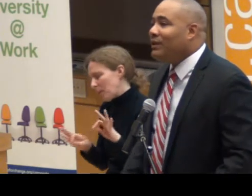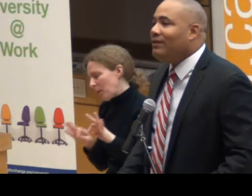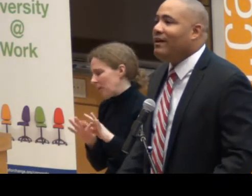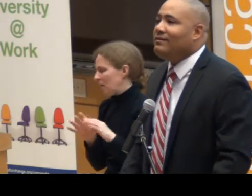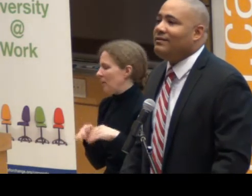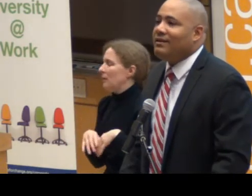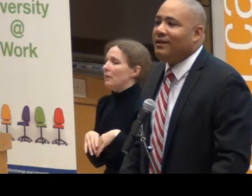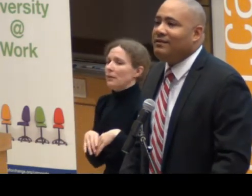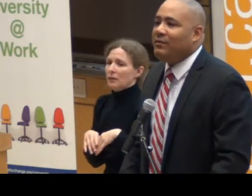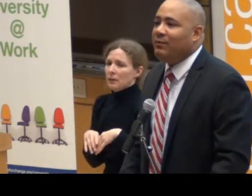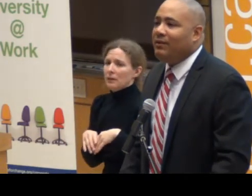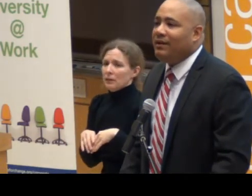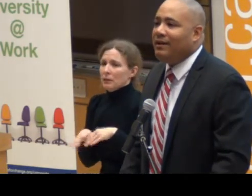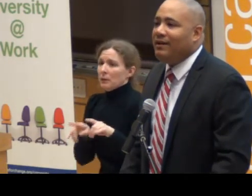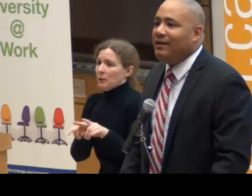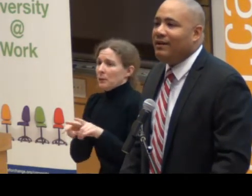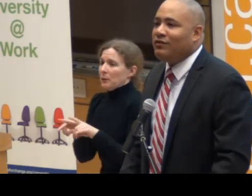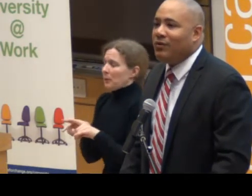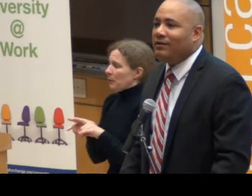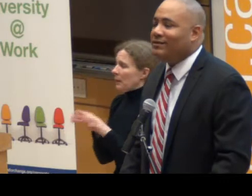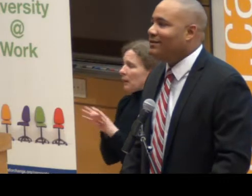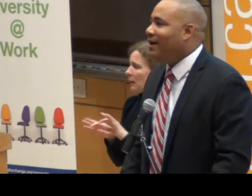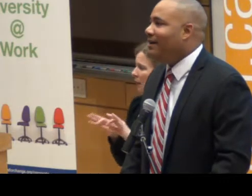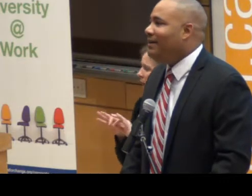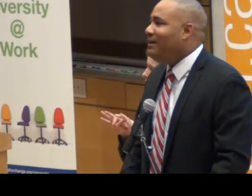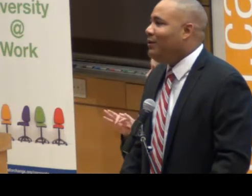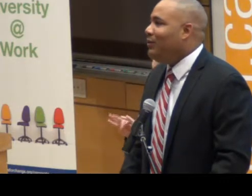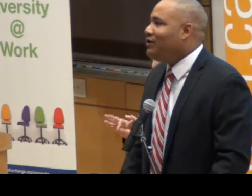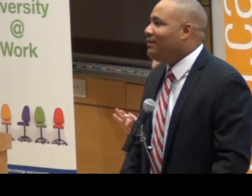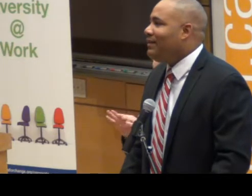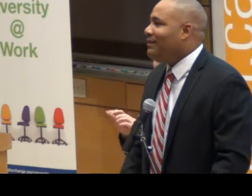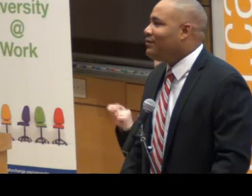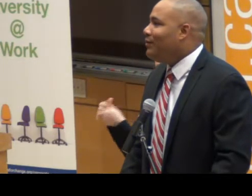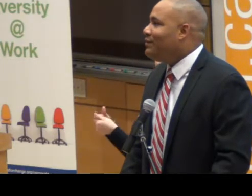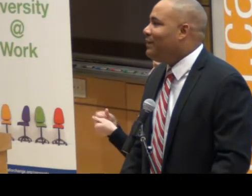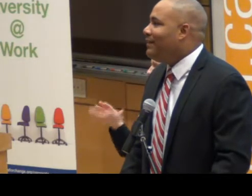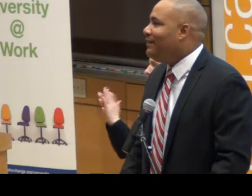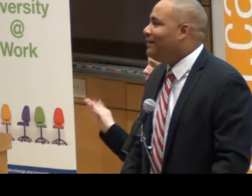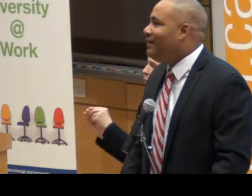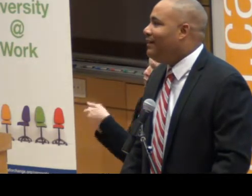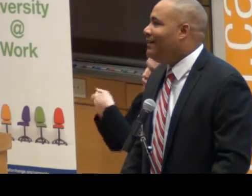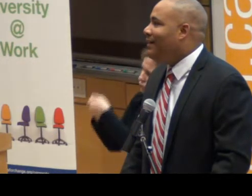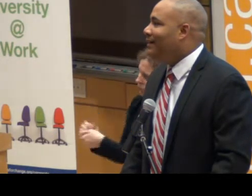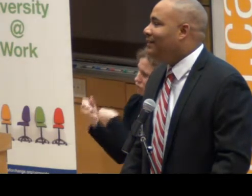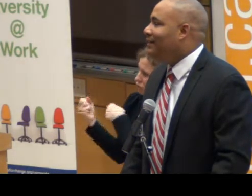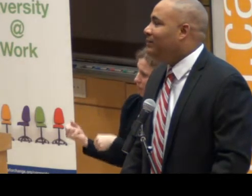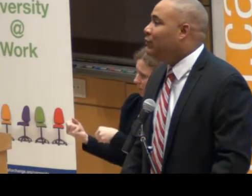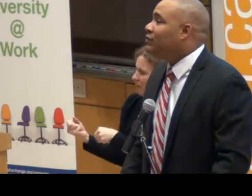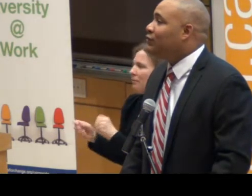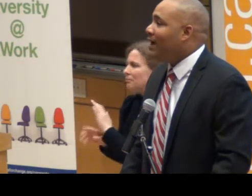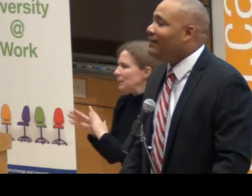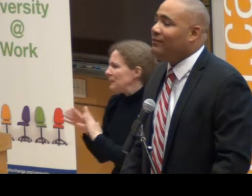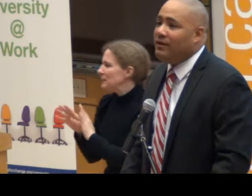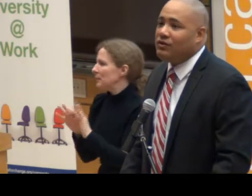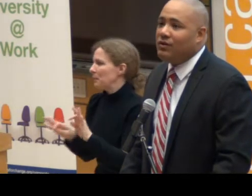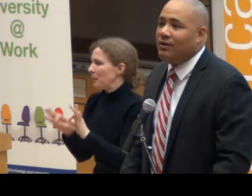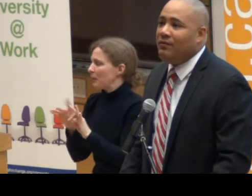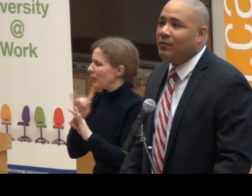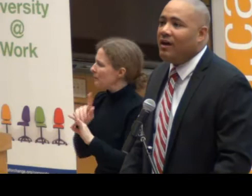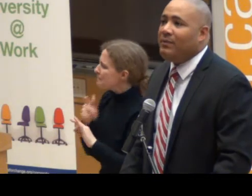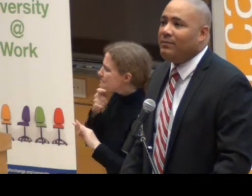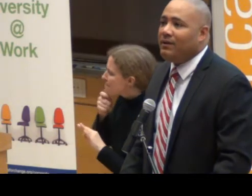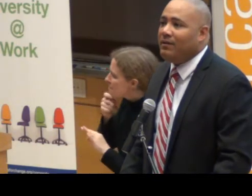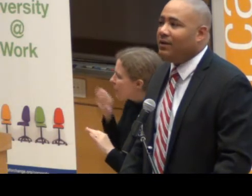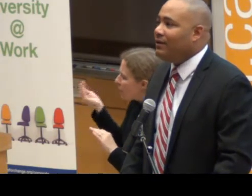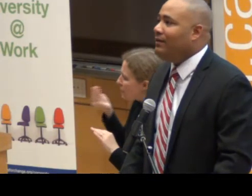do realize it's about building a strong society, which I think has always been the most attracting feature